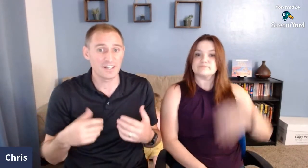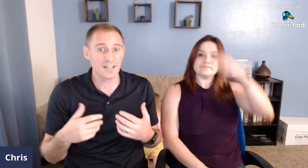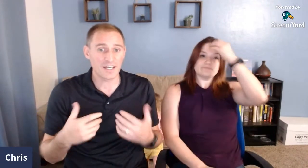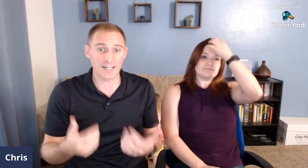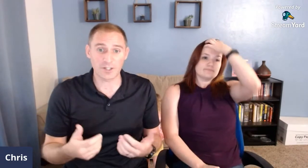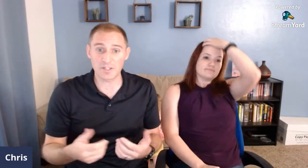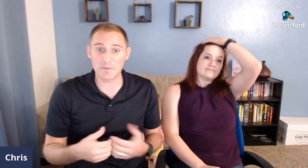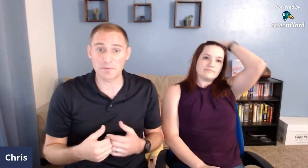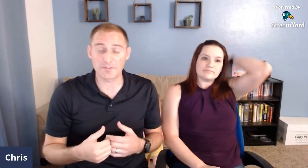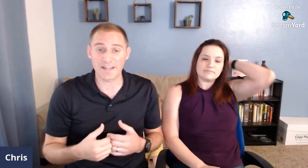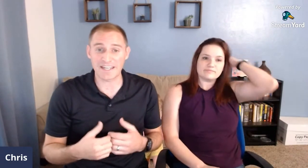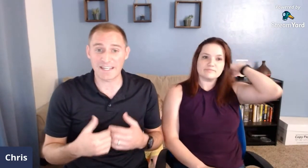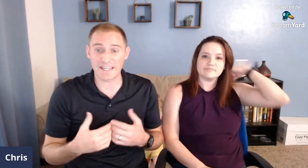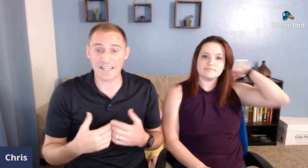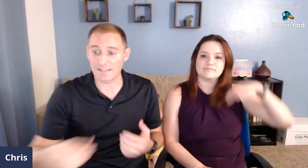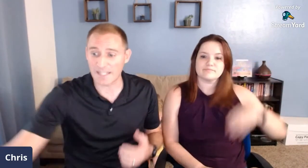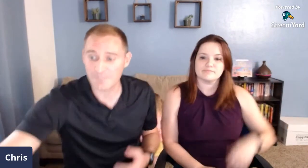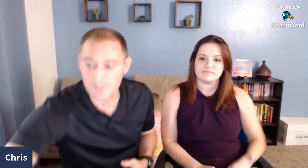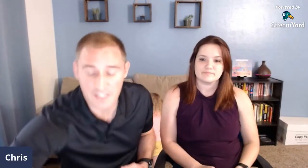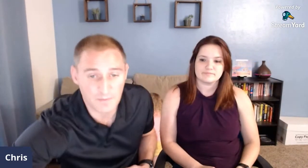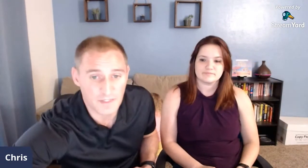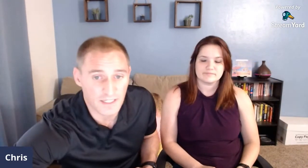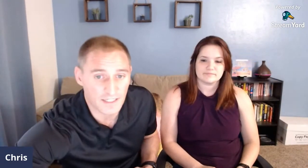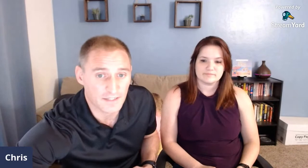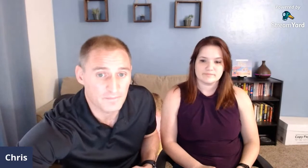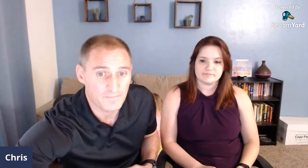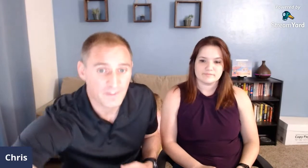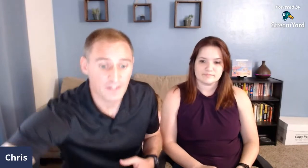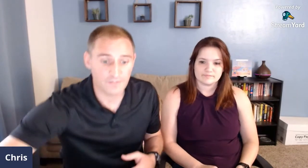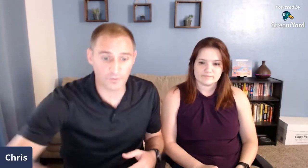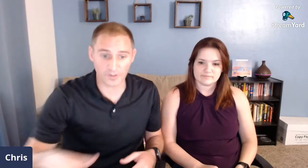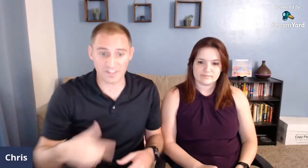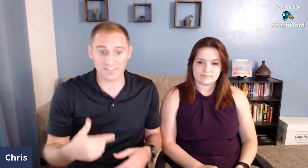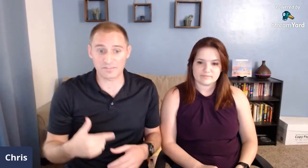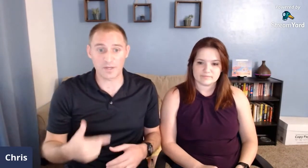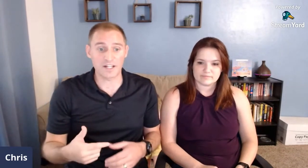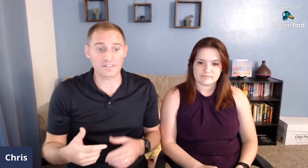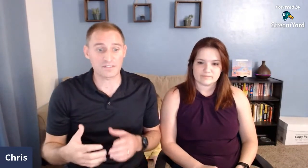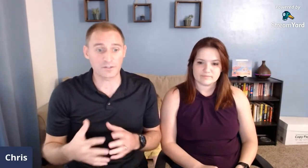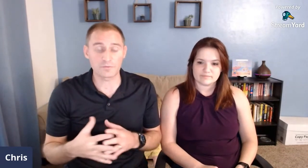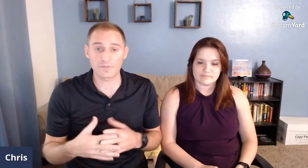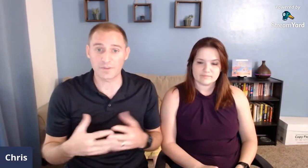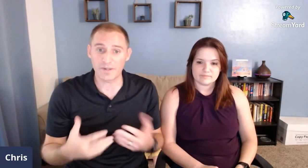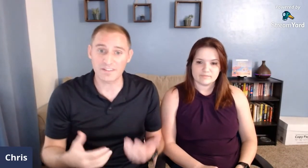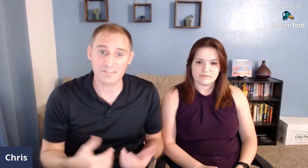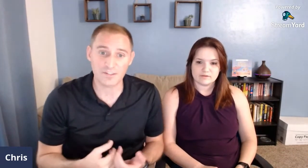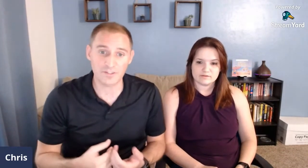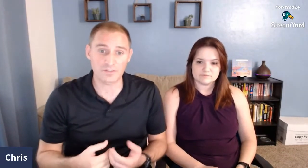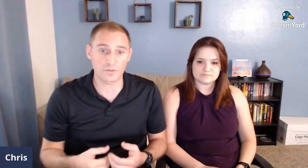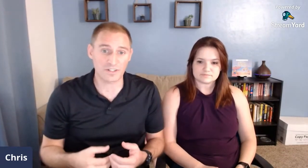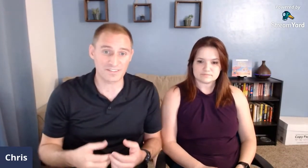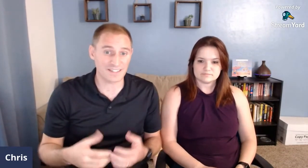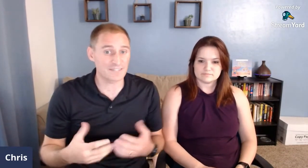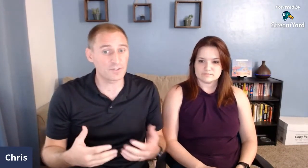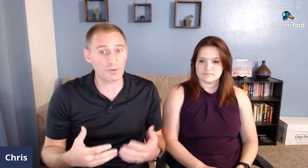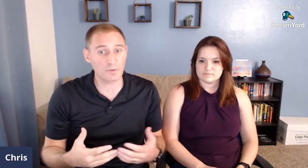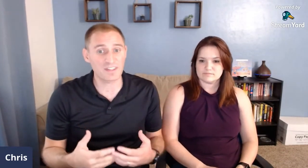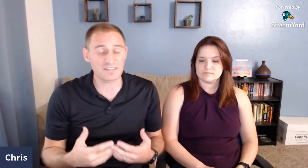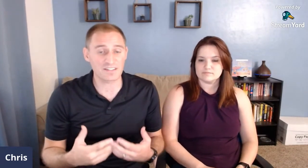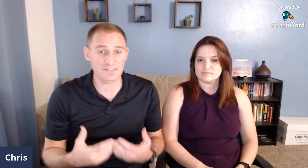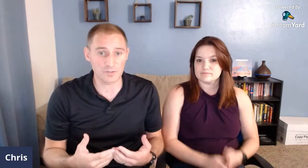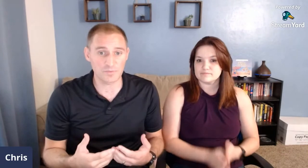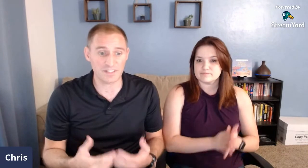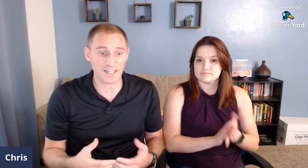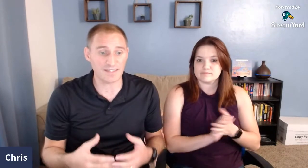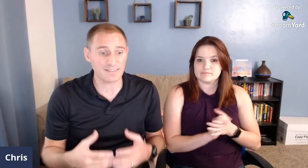are going to be providing a live stream for this as well. So the way this is going to work is that if you are with